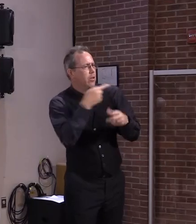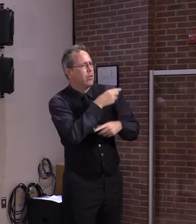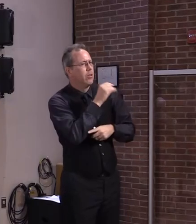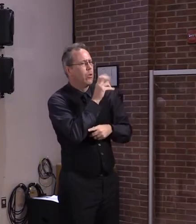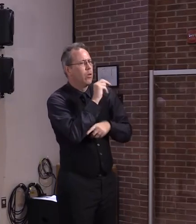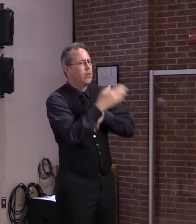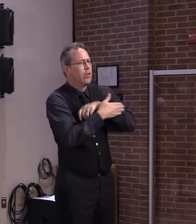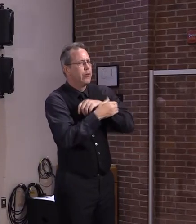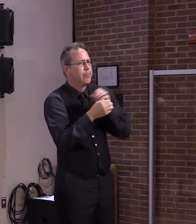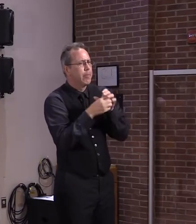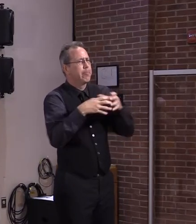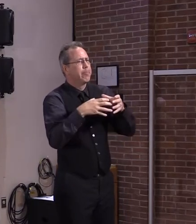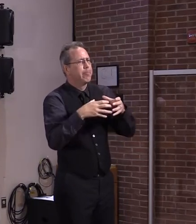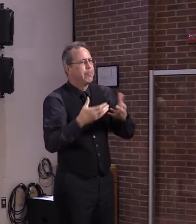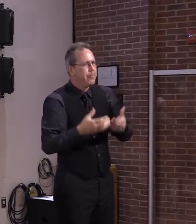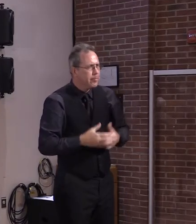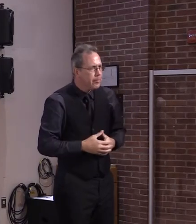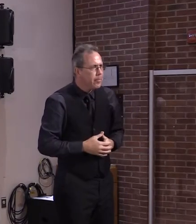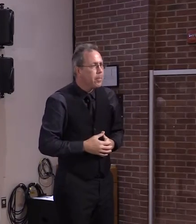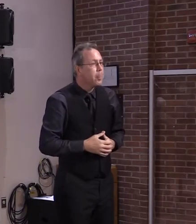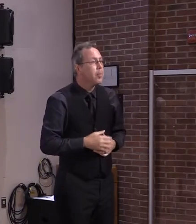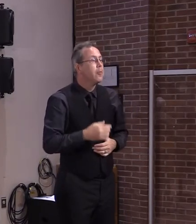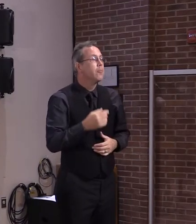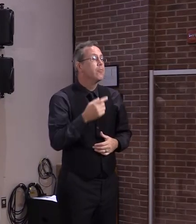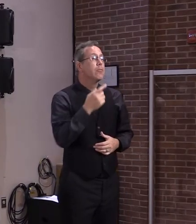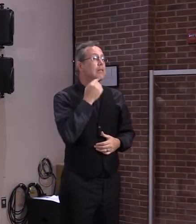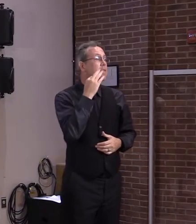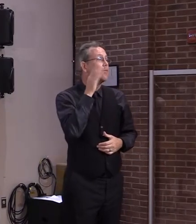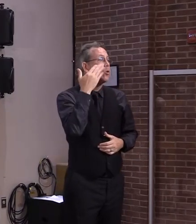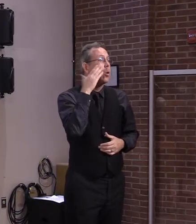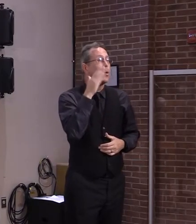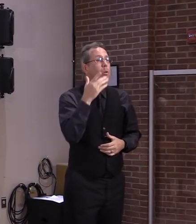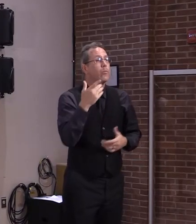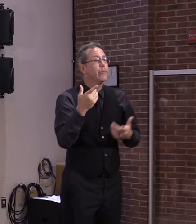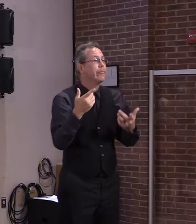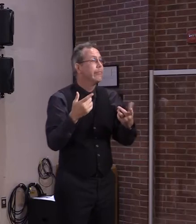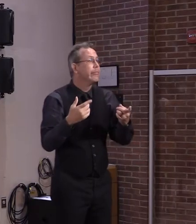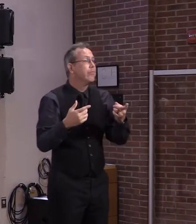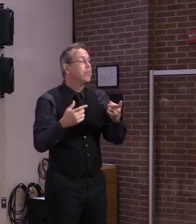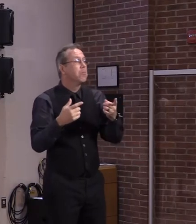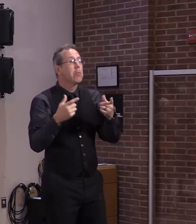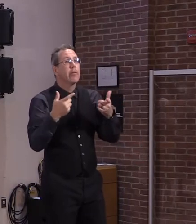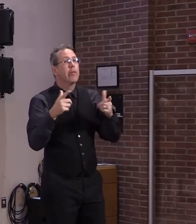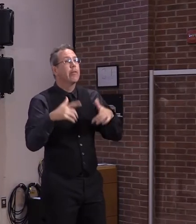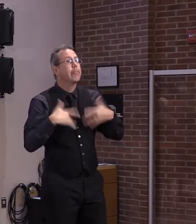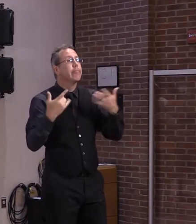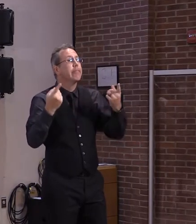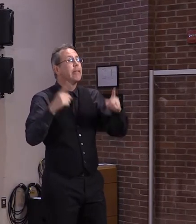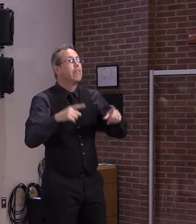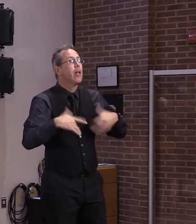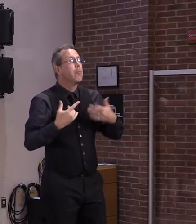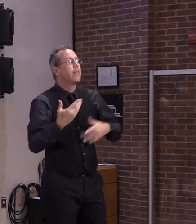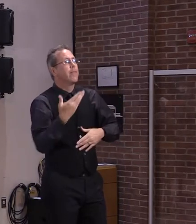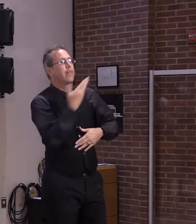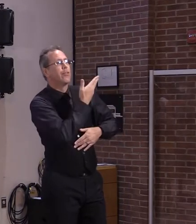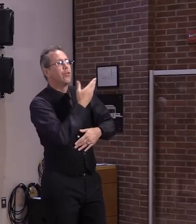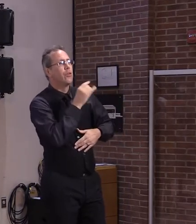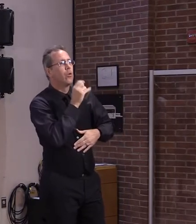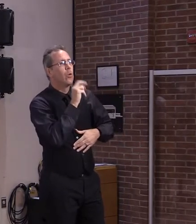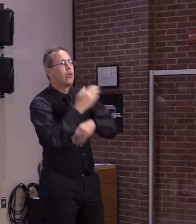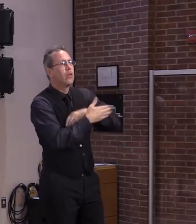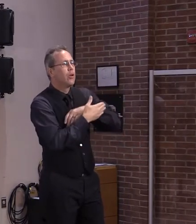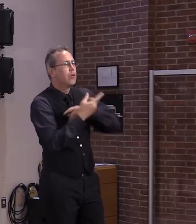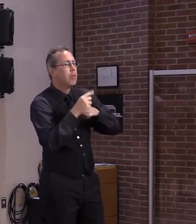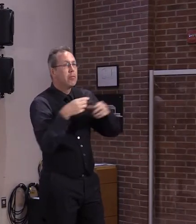quantity of large gatherings that may have been occurring, social gatherings that would have allowed people to continue